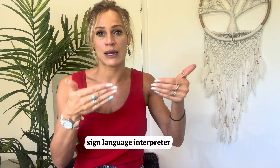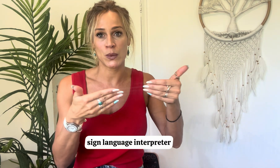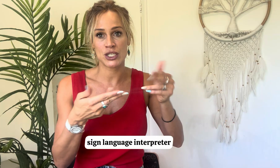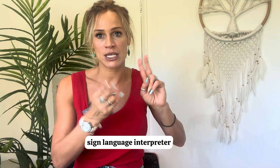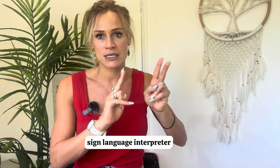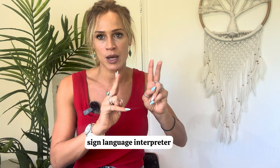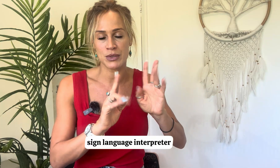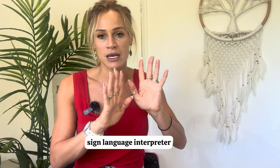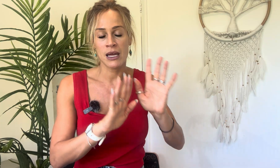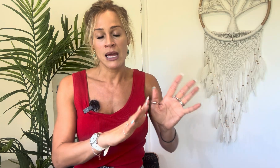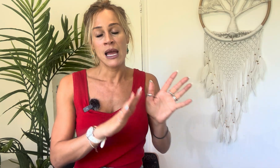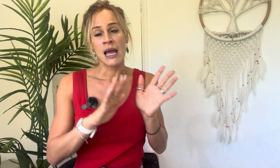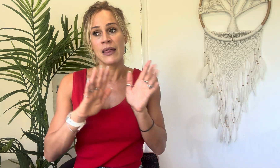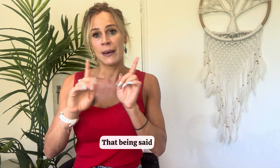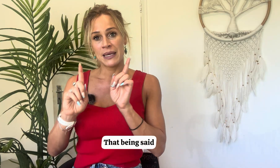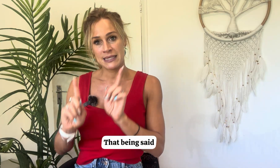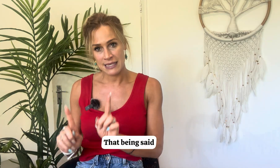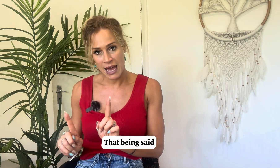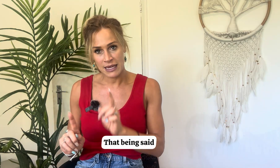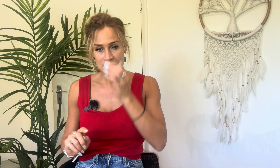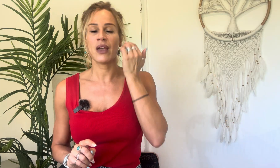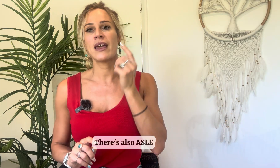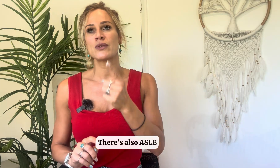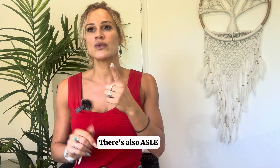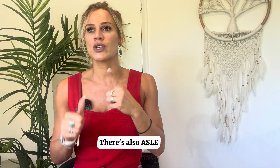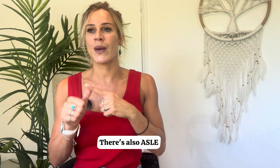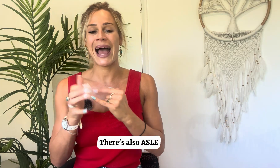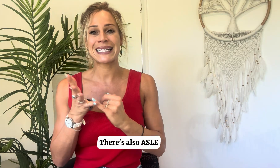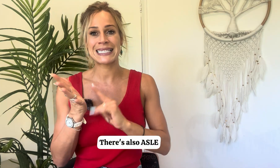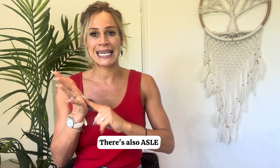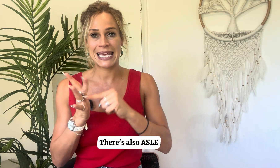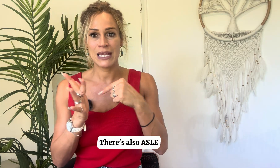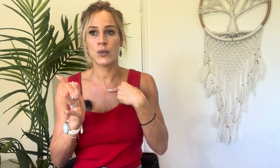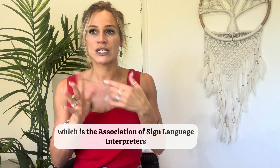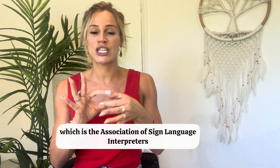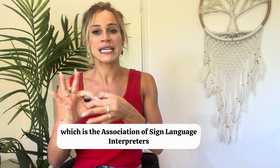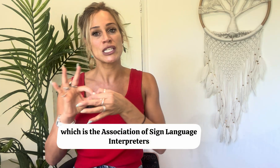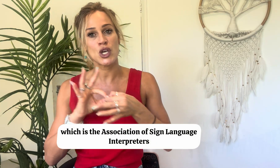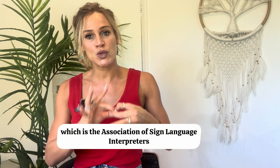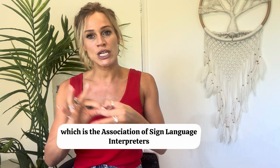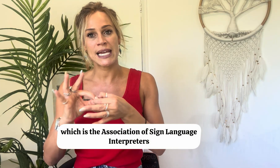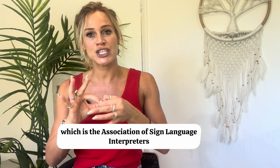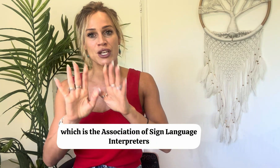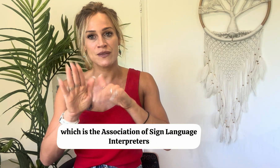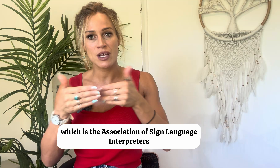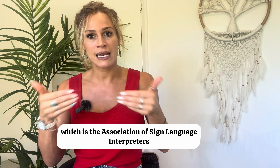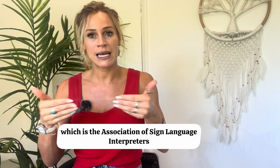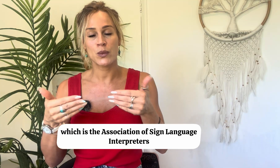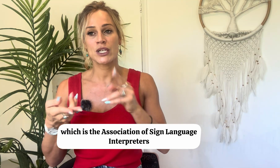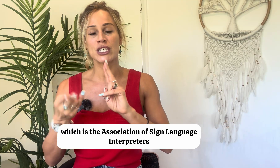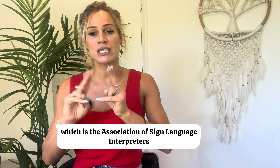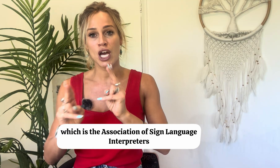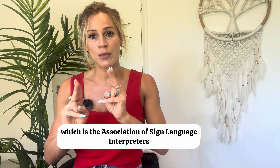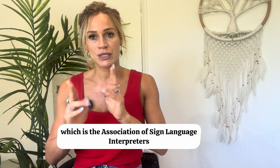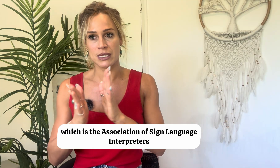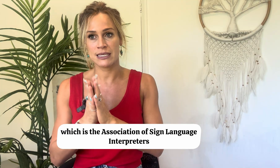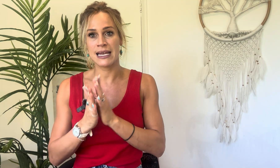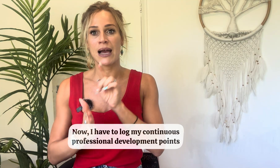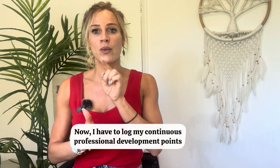language interpreter. That being said, there's also ASLI, which is the Association of Sign Language Interpreters. Now,